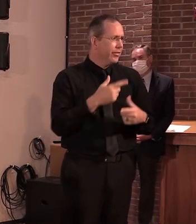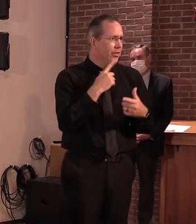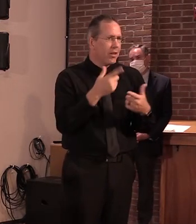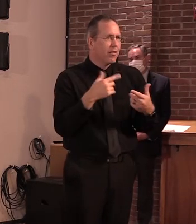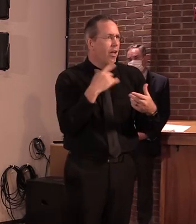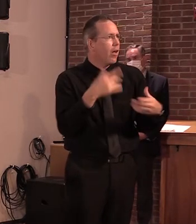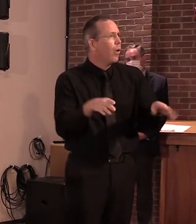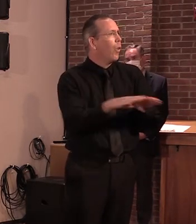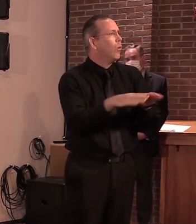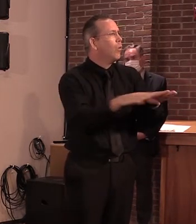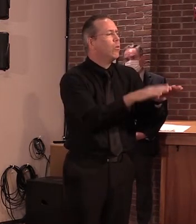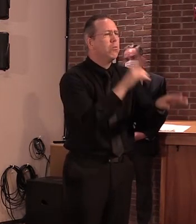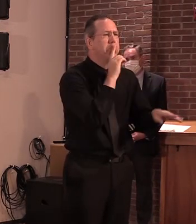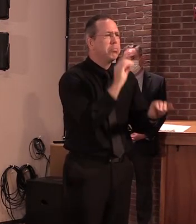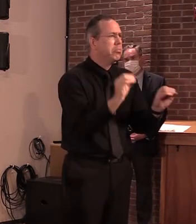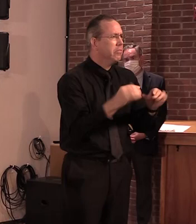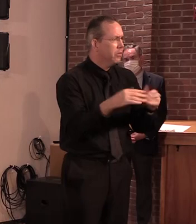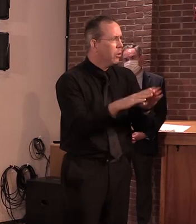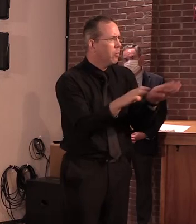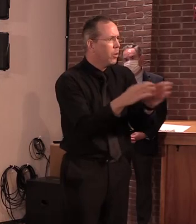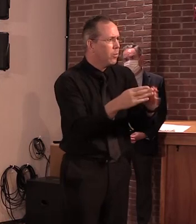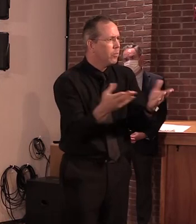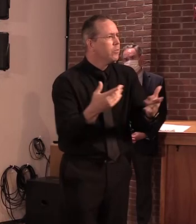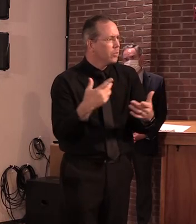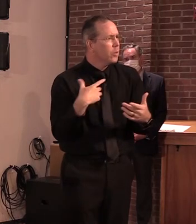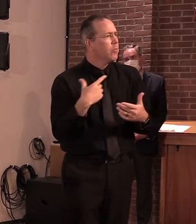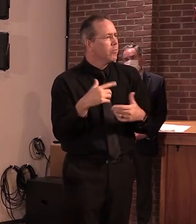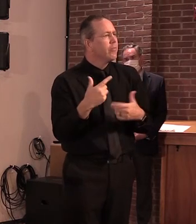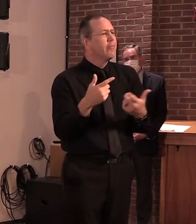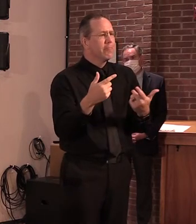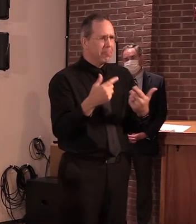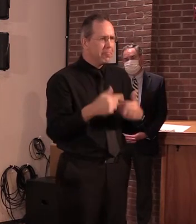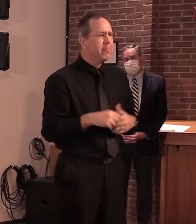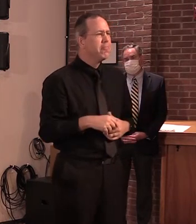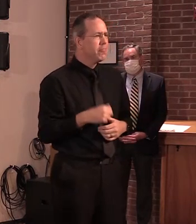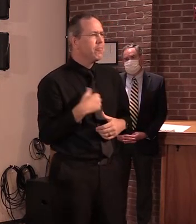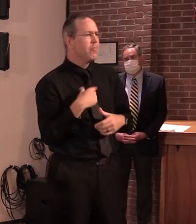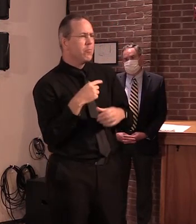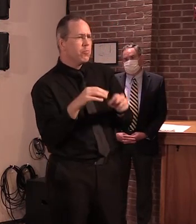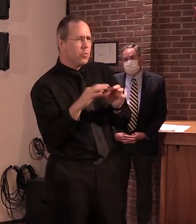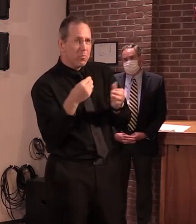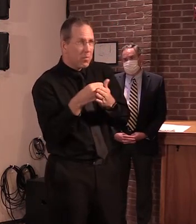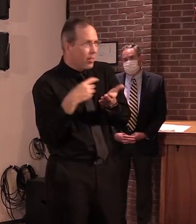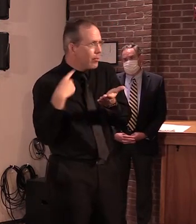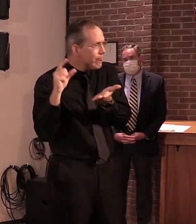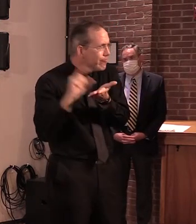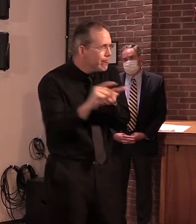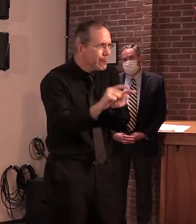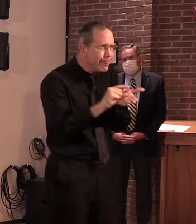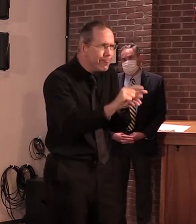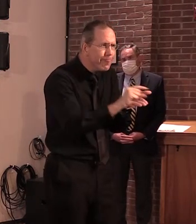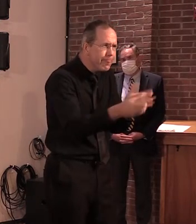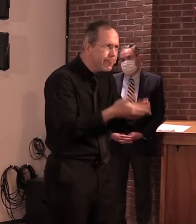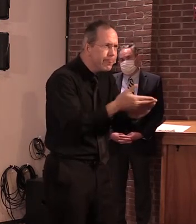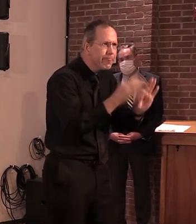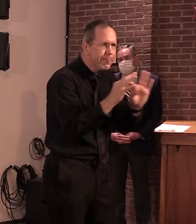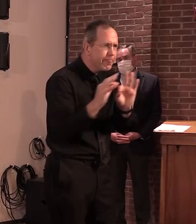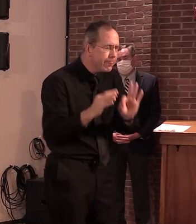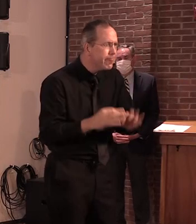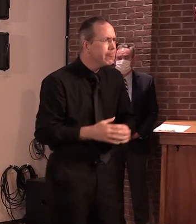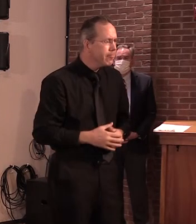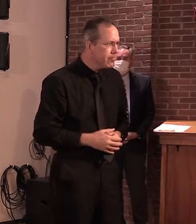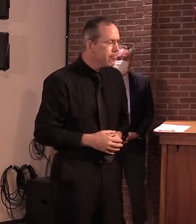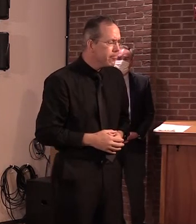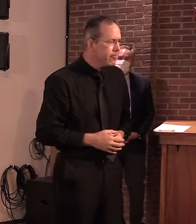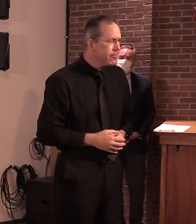system sort of shut down. It subsidized it, even though it was probably limited during the height of the